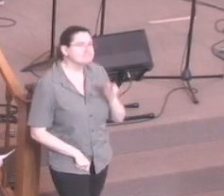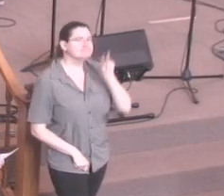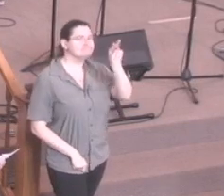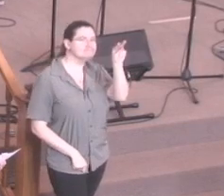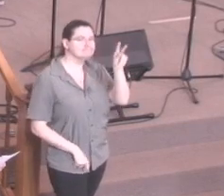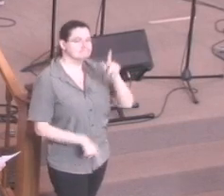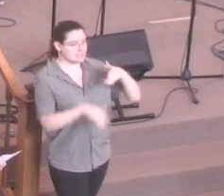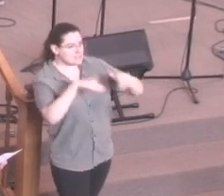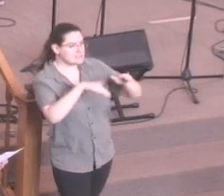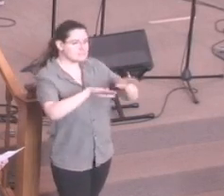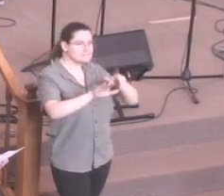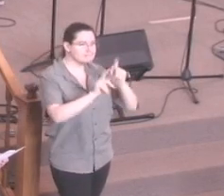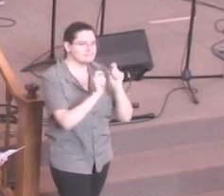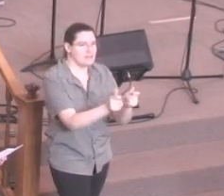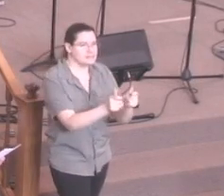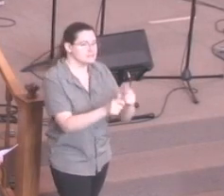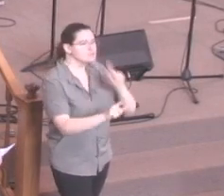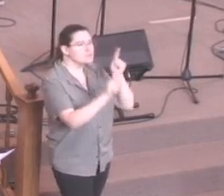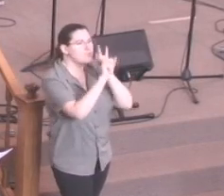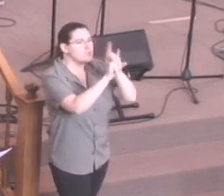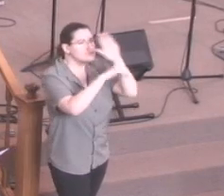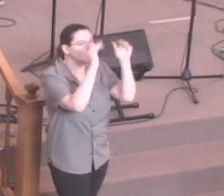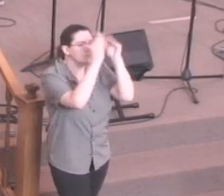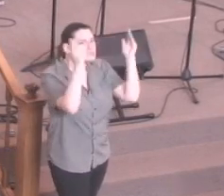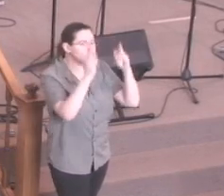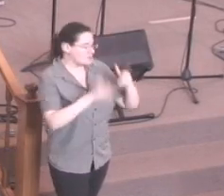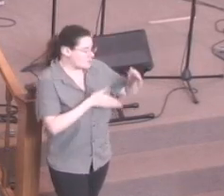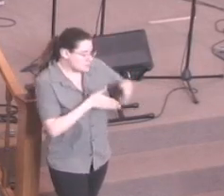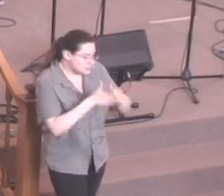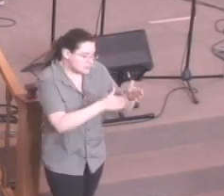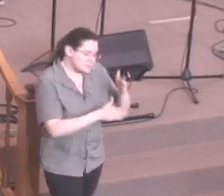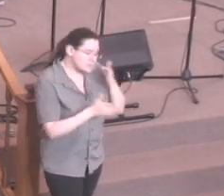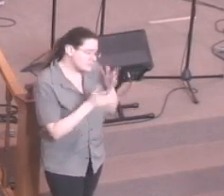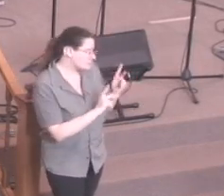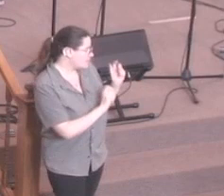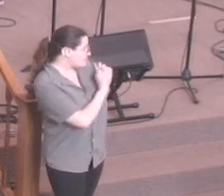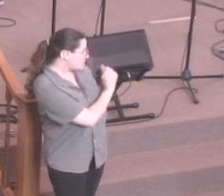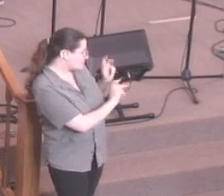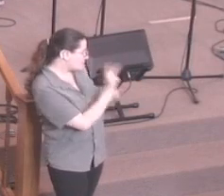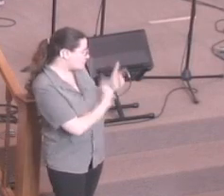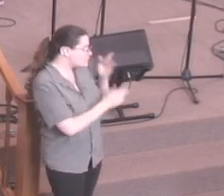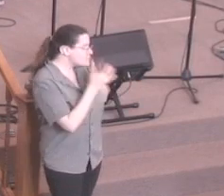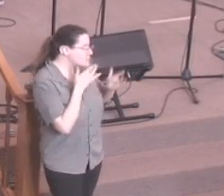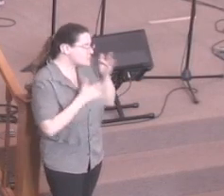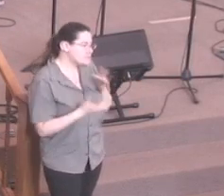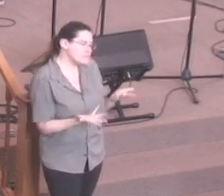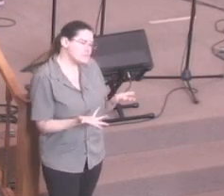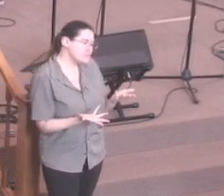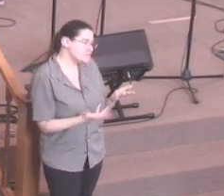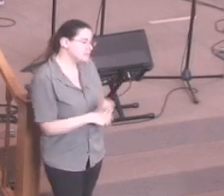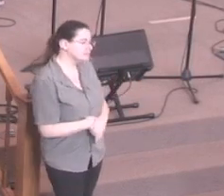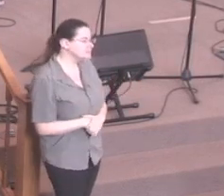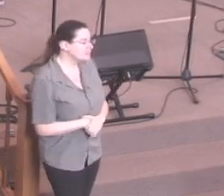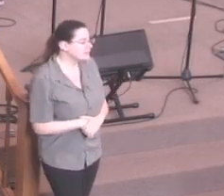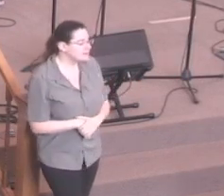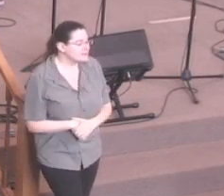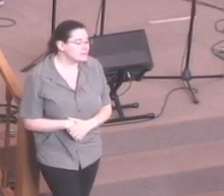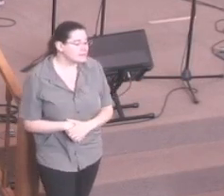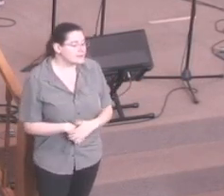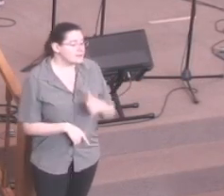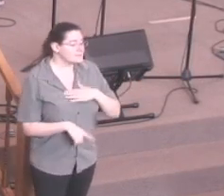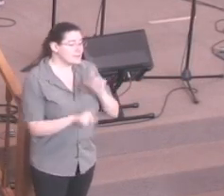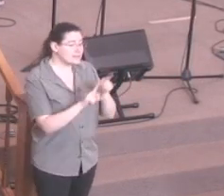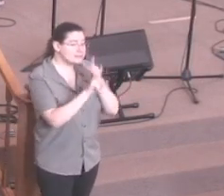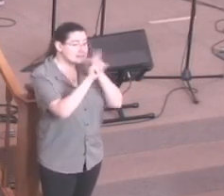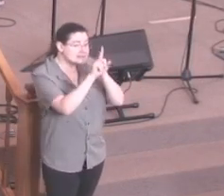is fast, my goal is heaven, my road is narrow, my way is rough, my companions are few. My guide